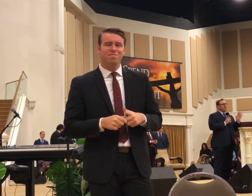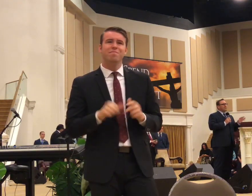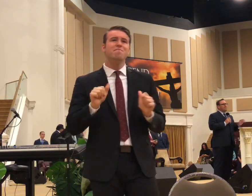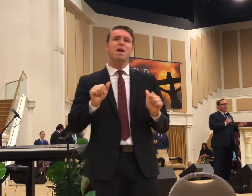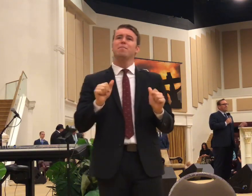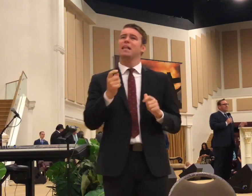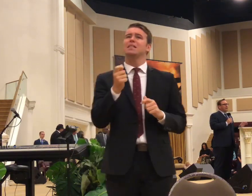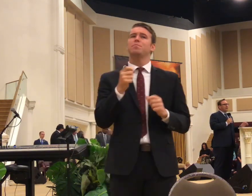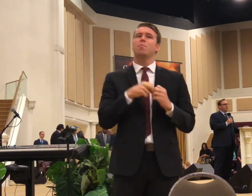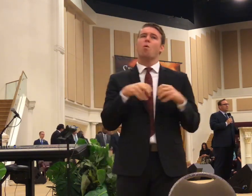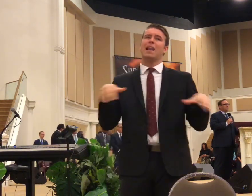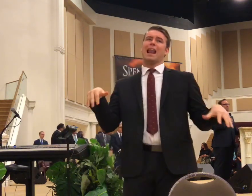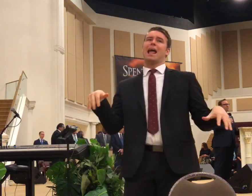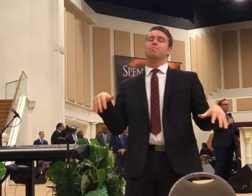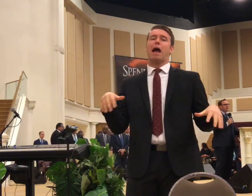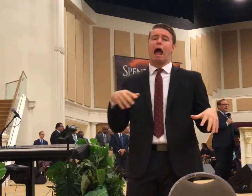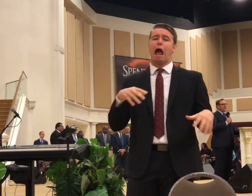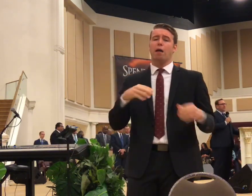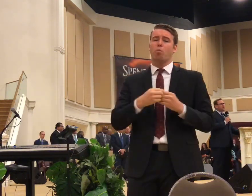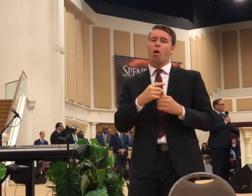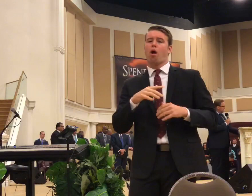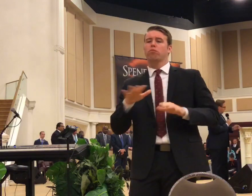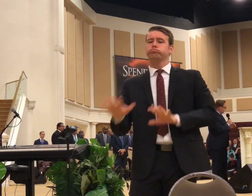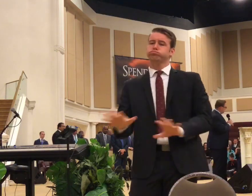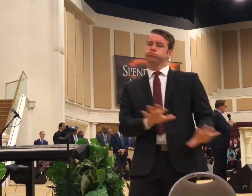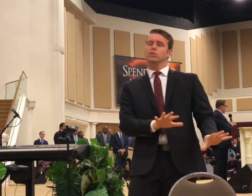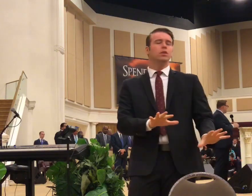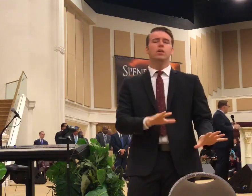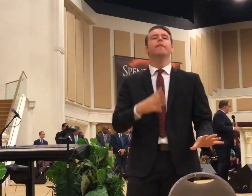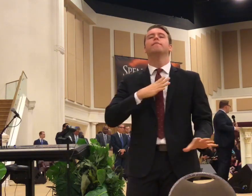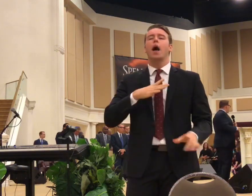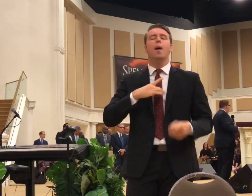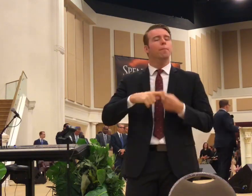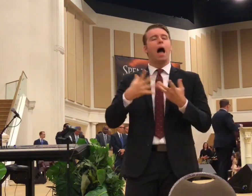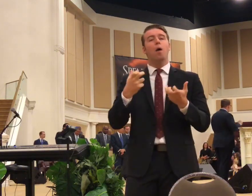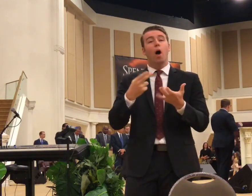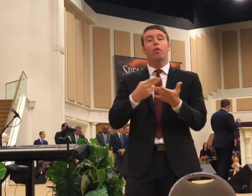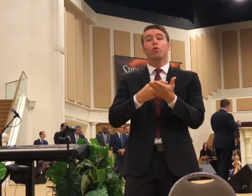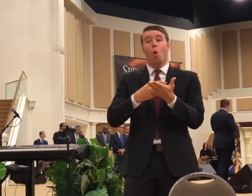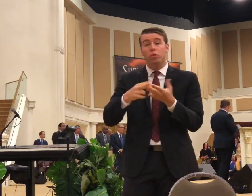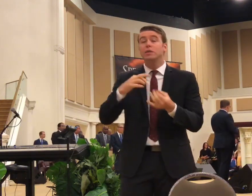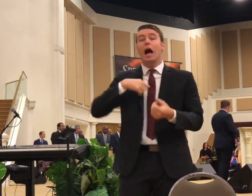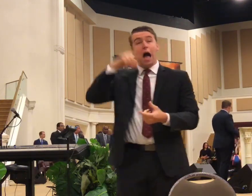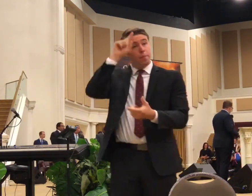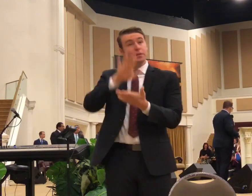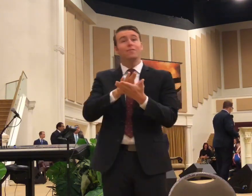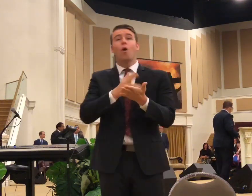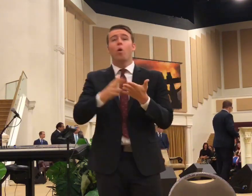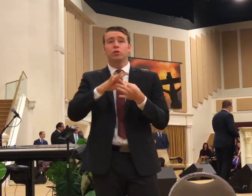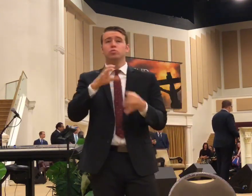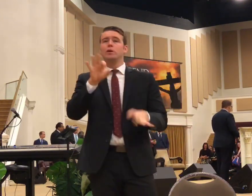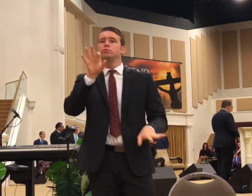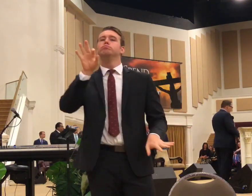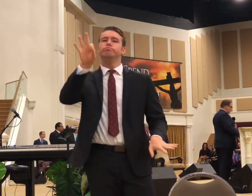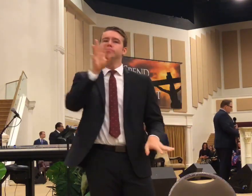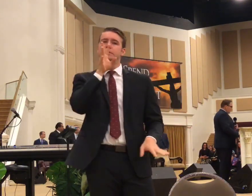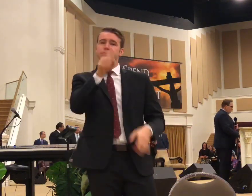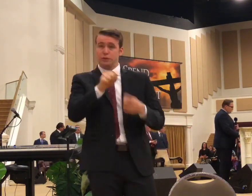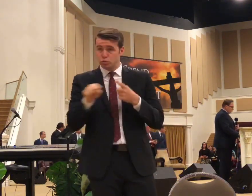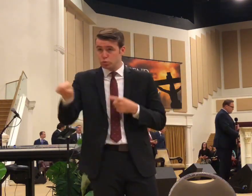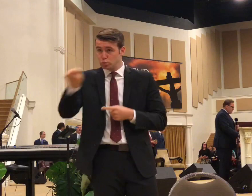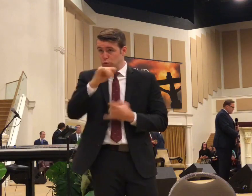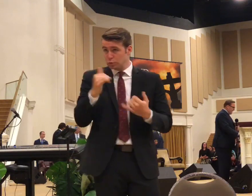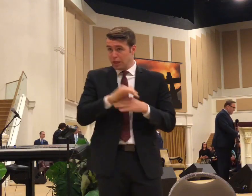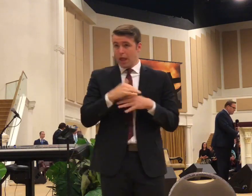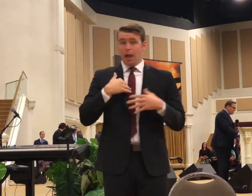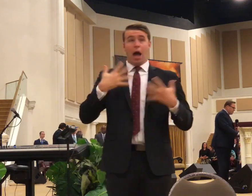maybe a little bit more laid back than what I normally do on Sunday night, I do want the Holy Ghost, I believe that the Holy Ghost wants to speak this to us tonight. And so I